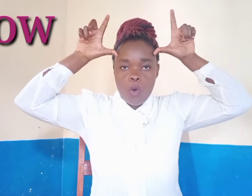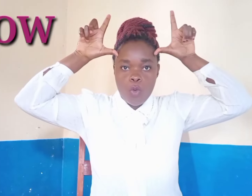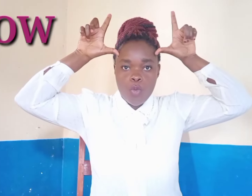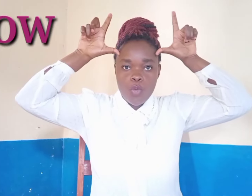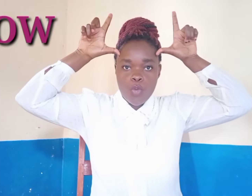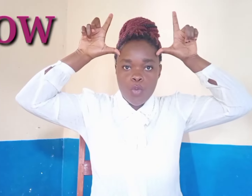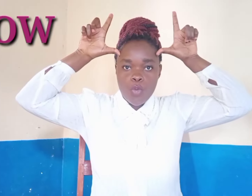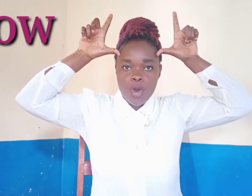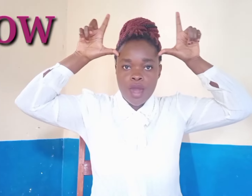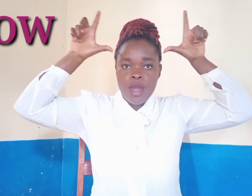Cow.